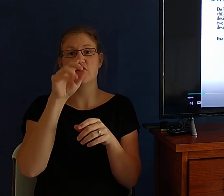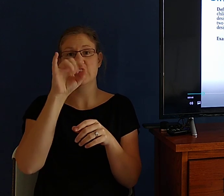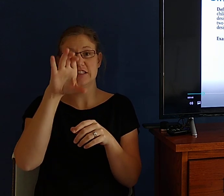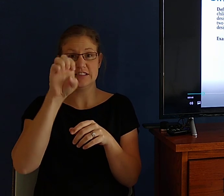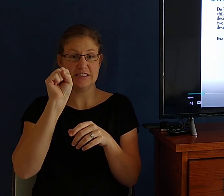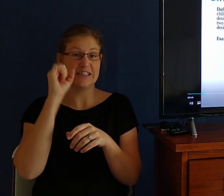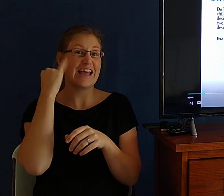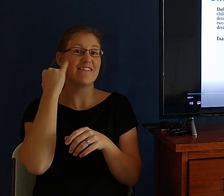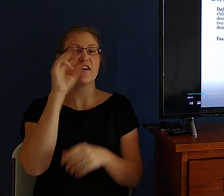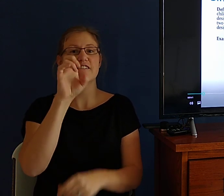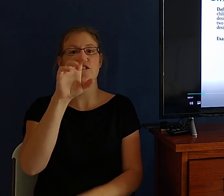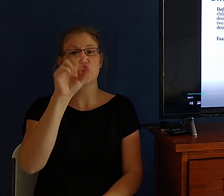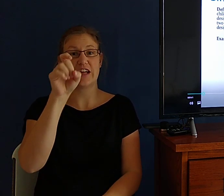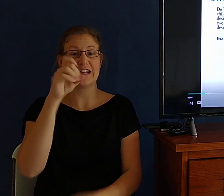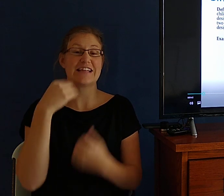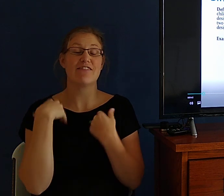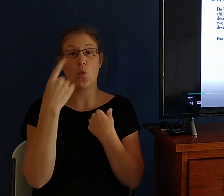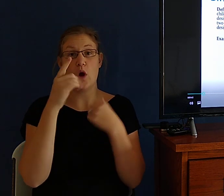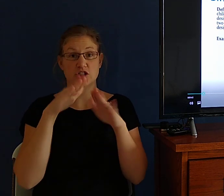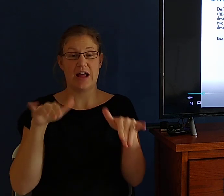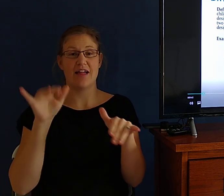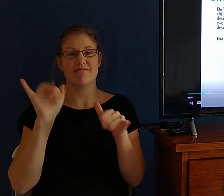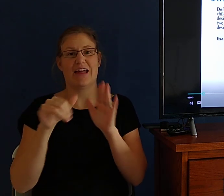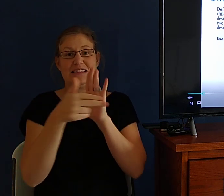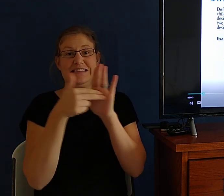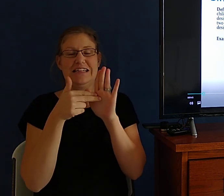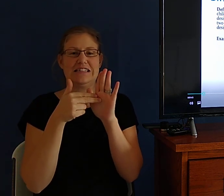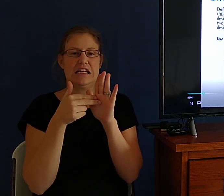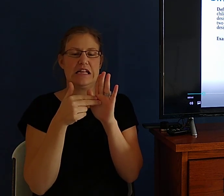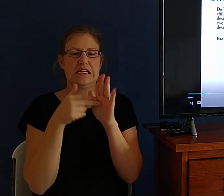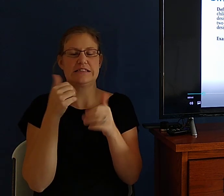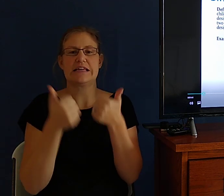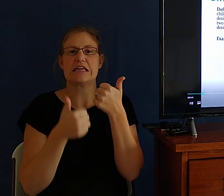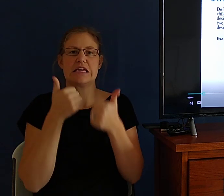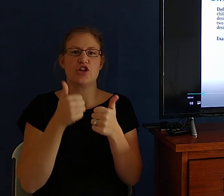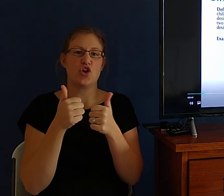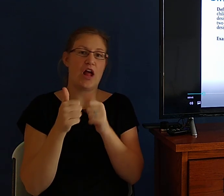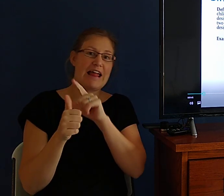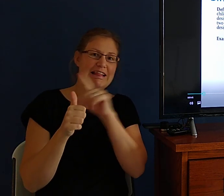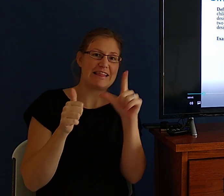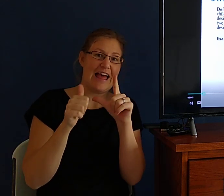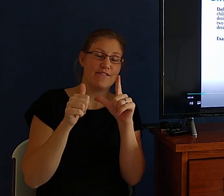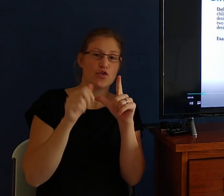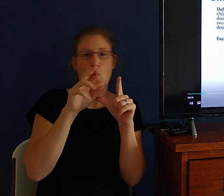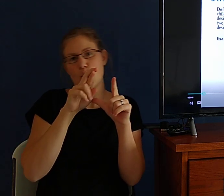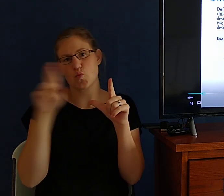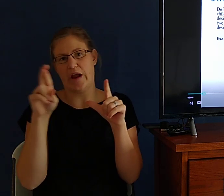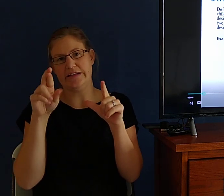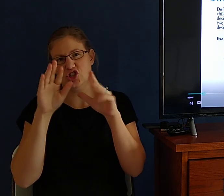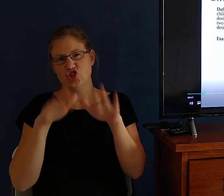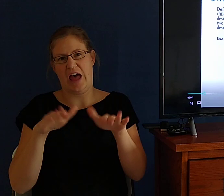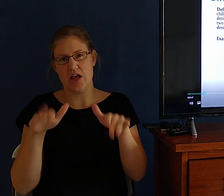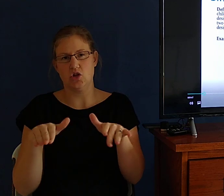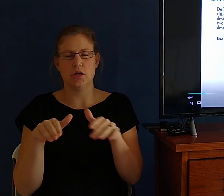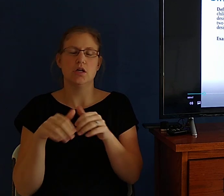child, that child is designated as either a left child or a right child. For example, if